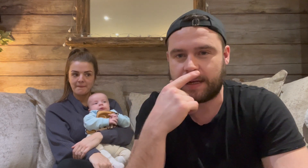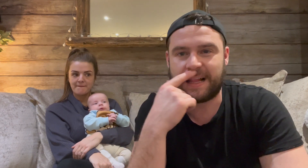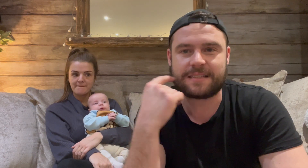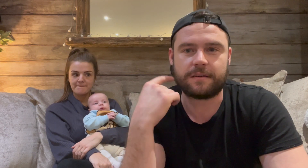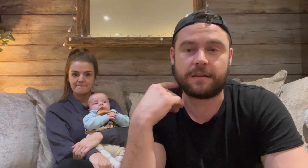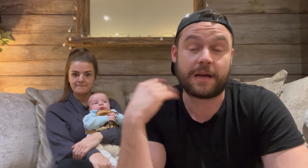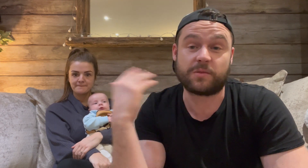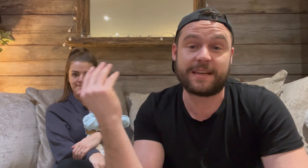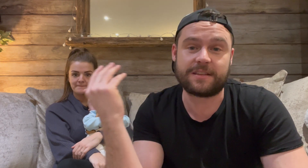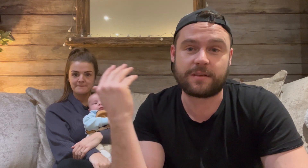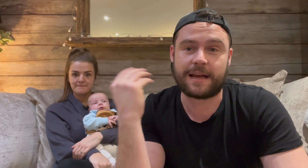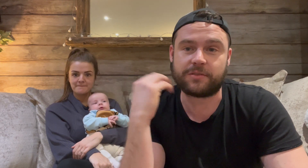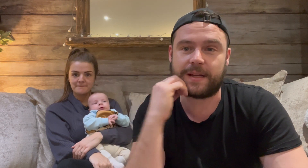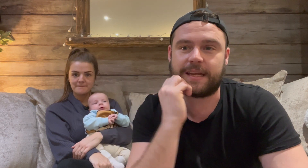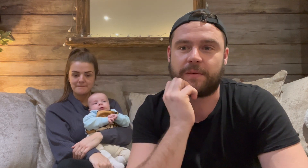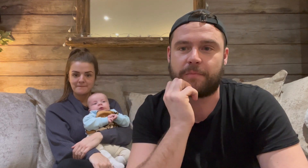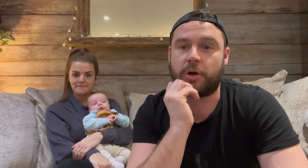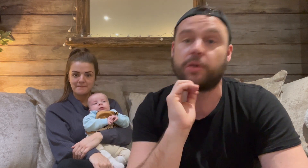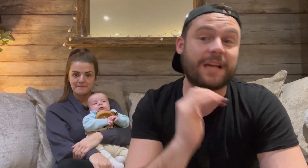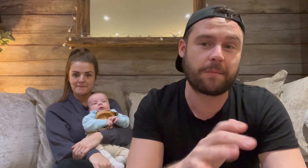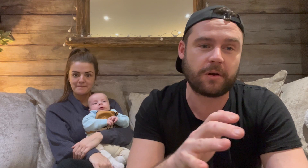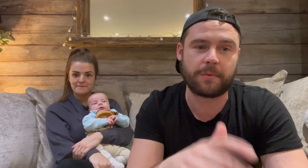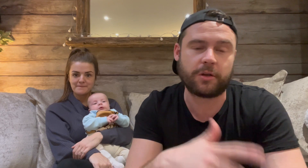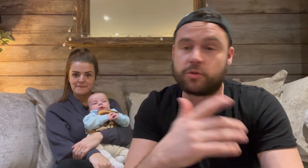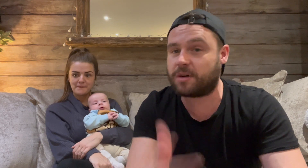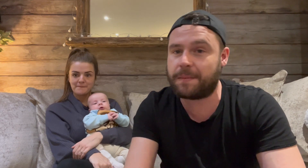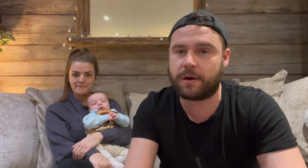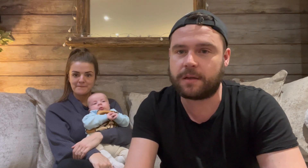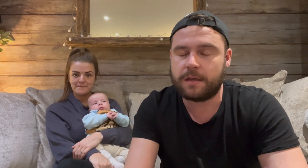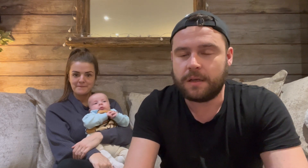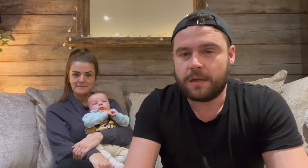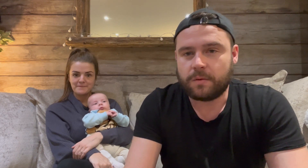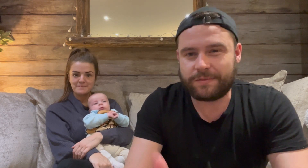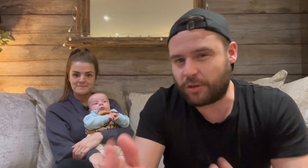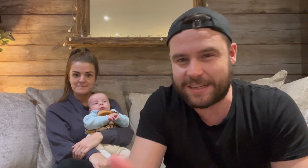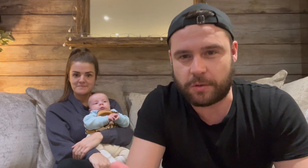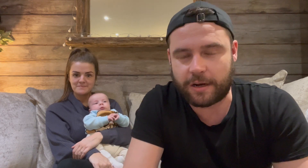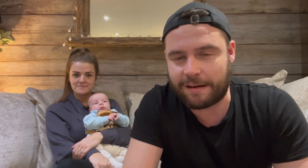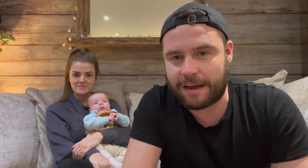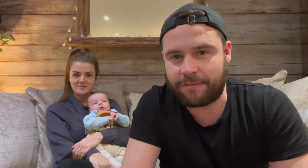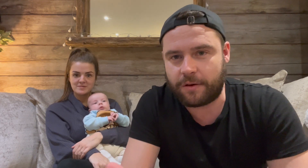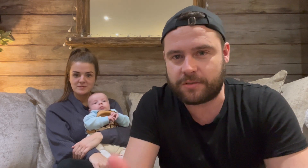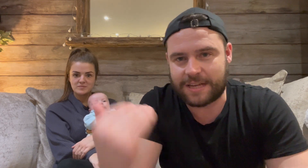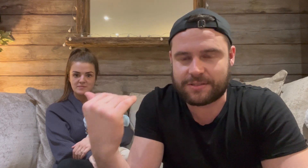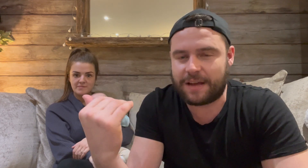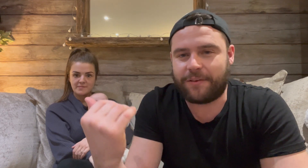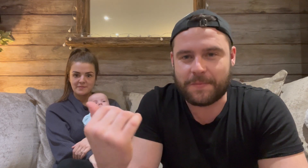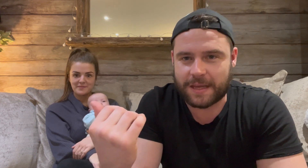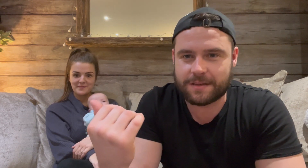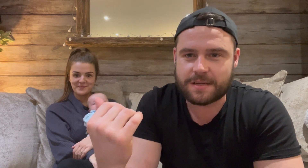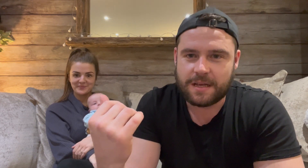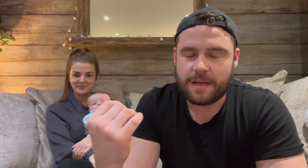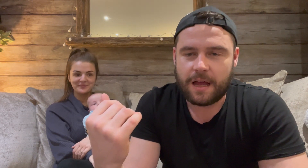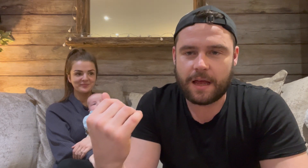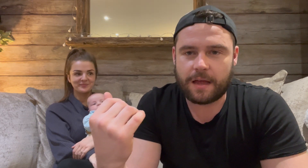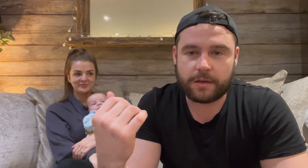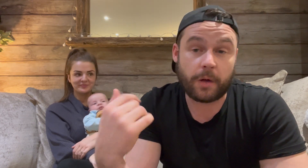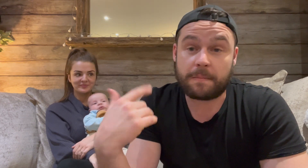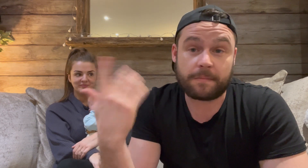class on how to edit. We've bought a new camera, we bought a new tripod. We've done this one on our iPhone, Steph's iPhone, because knowing